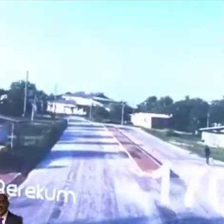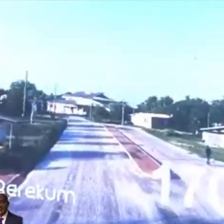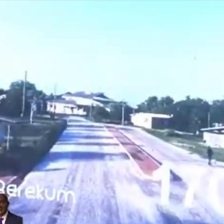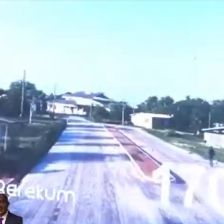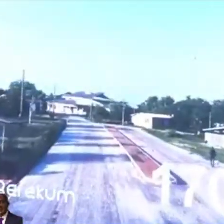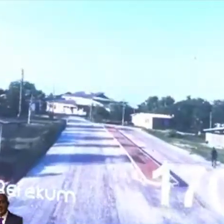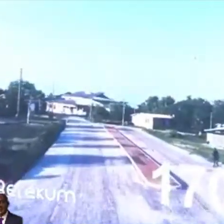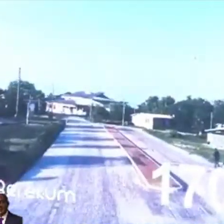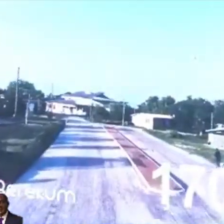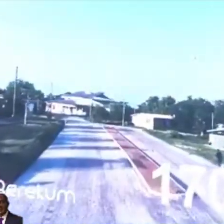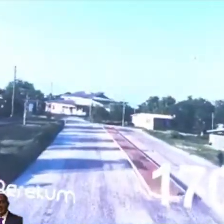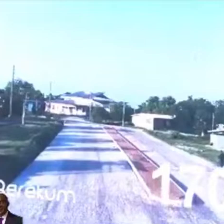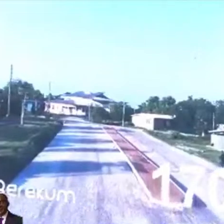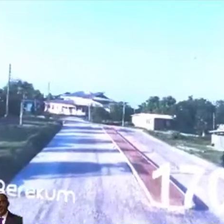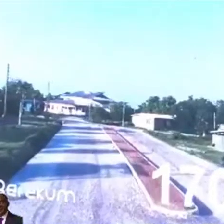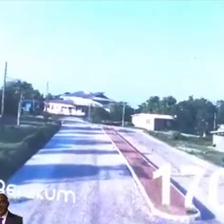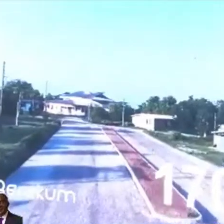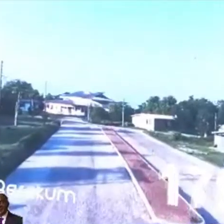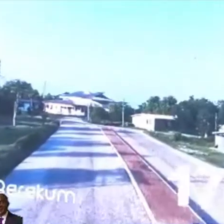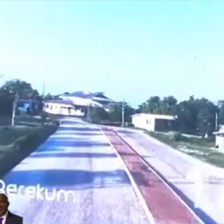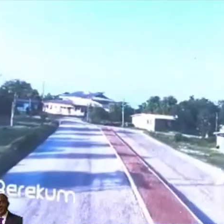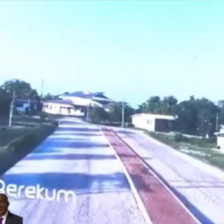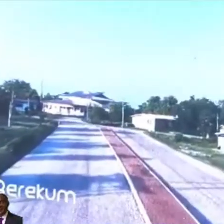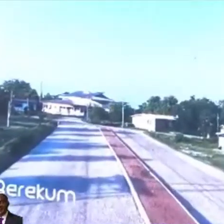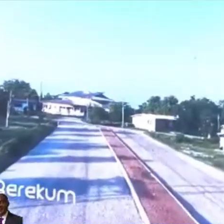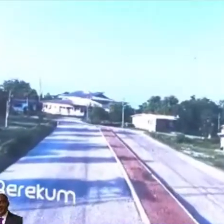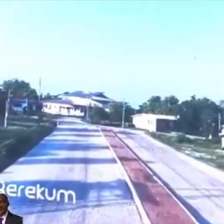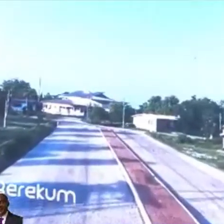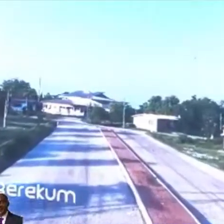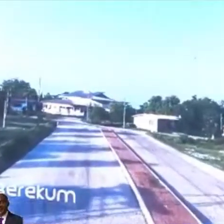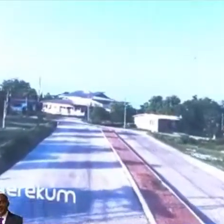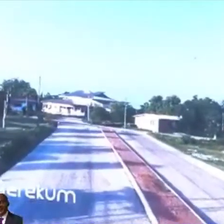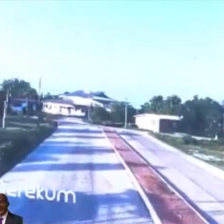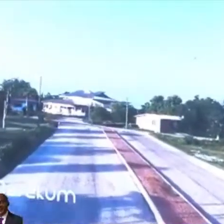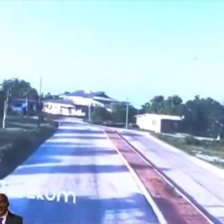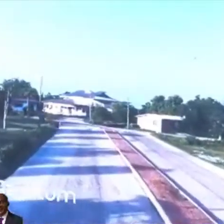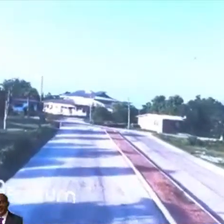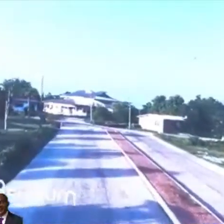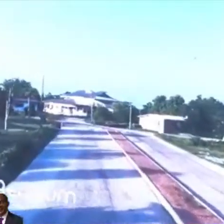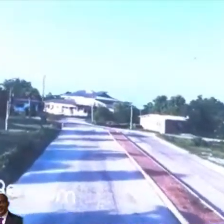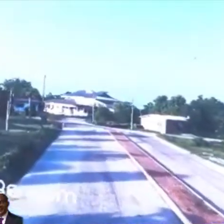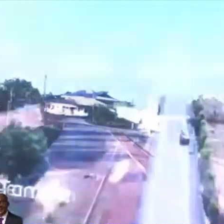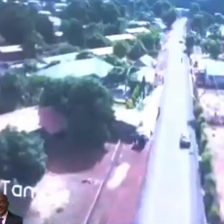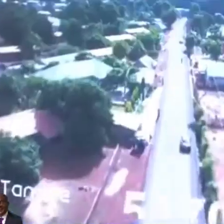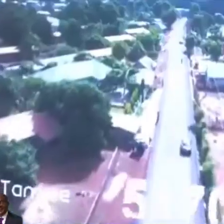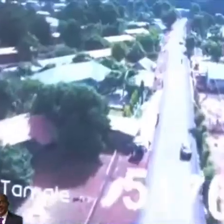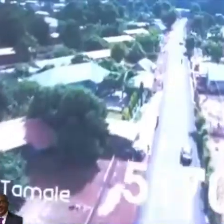170 kilometers of minor upgrading and drainage systems are completed.